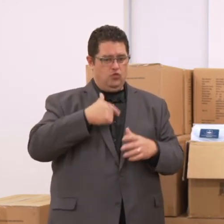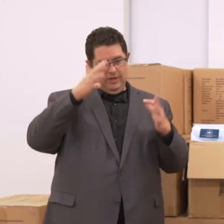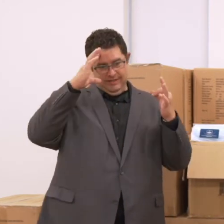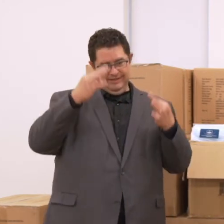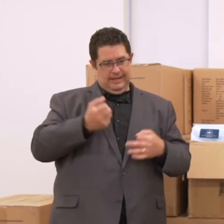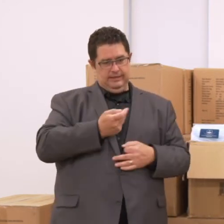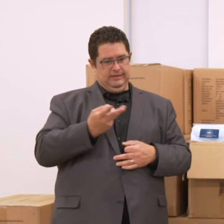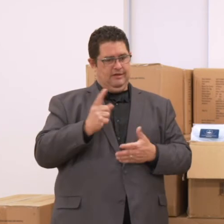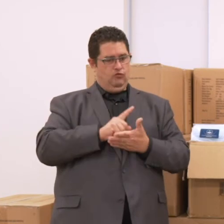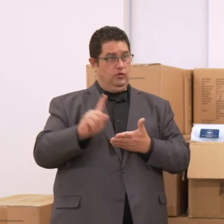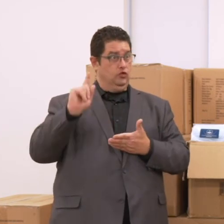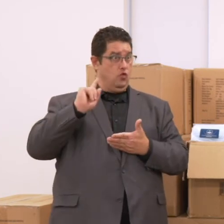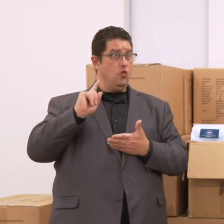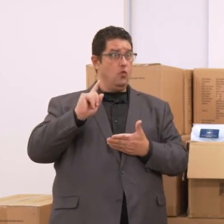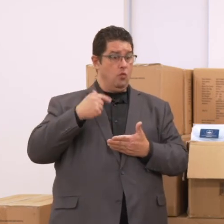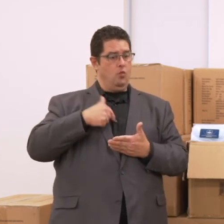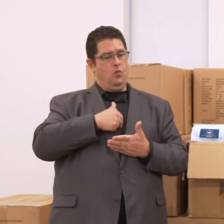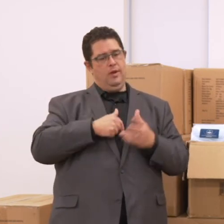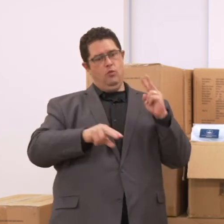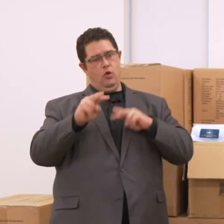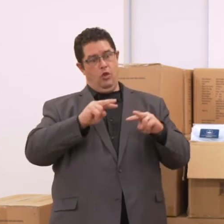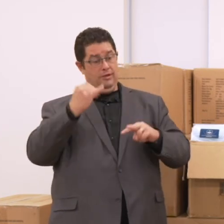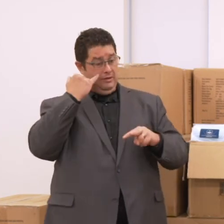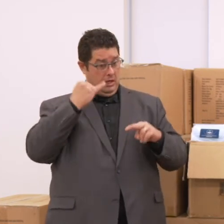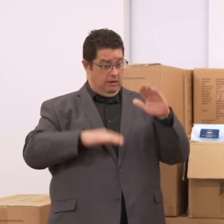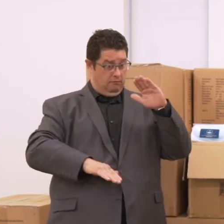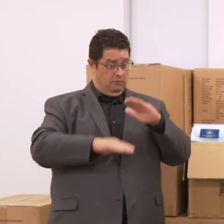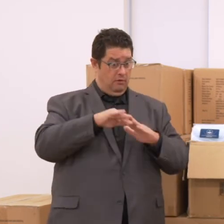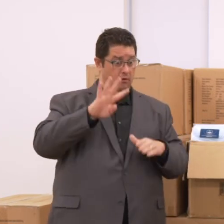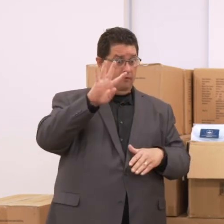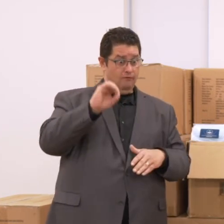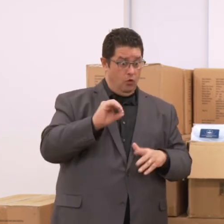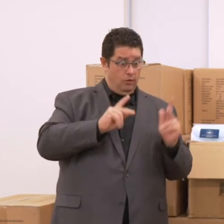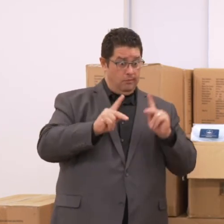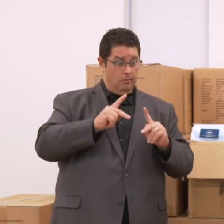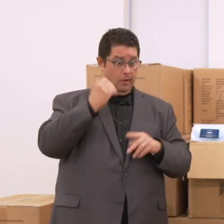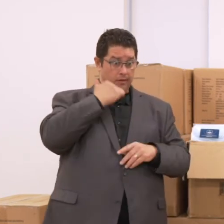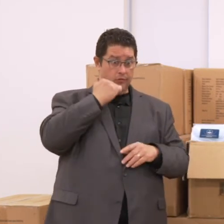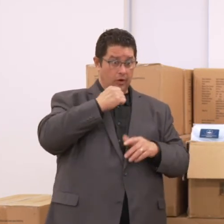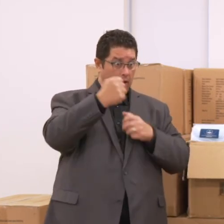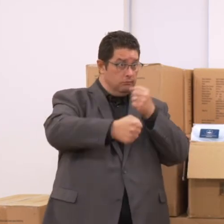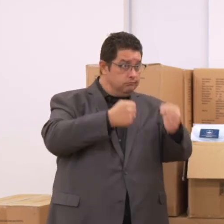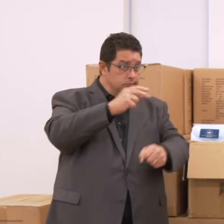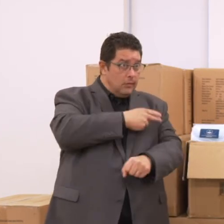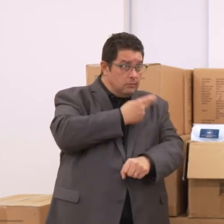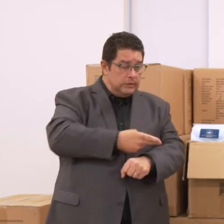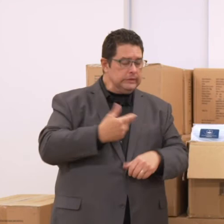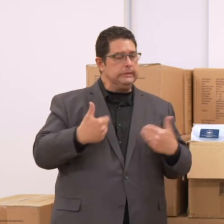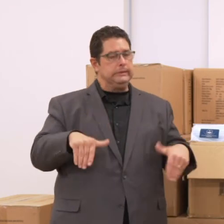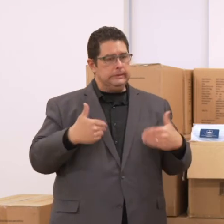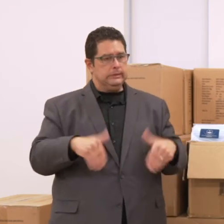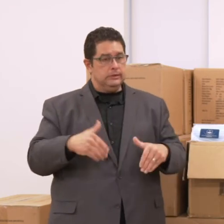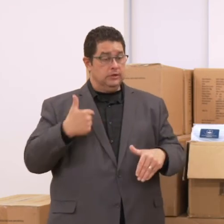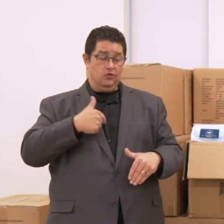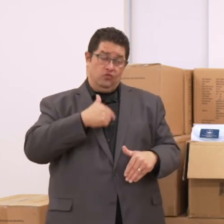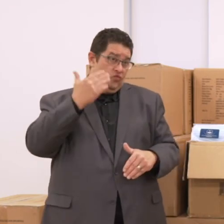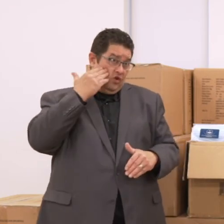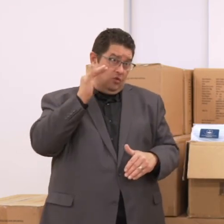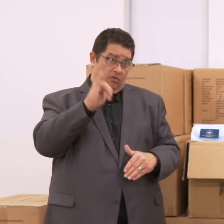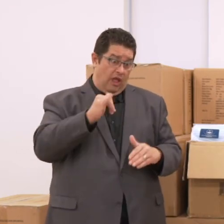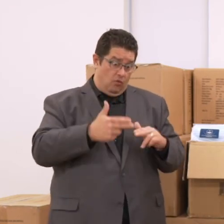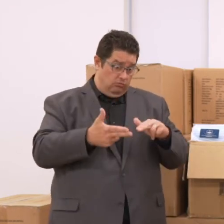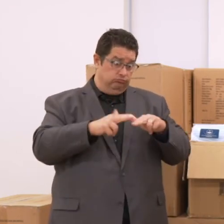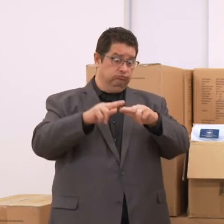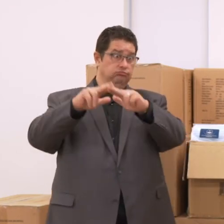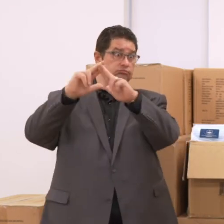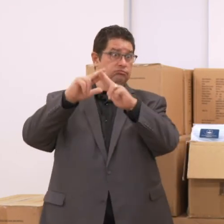weeks ago that we would look at doing something differently. And we know that that number will continue to rise over the next 3 weeks,